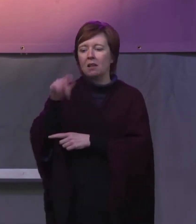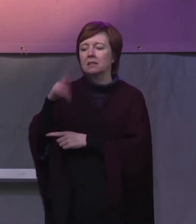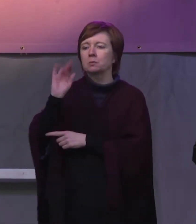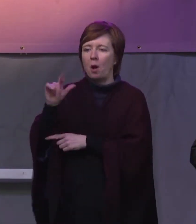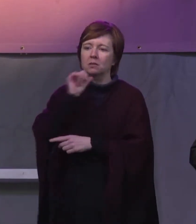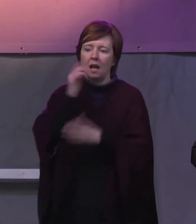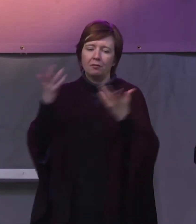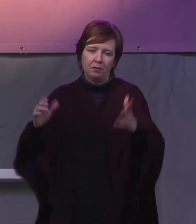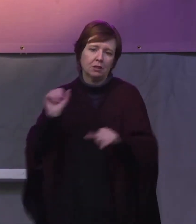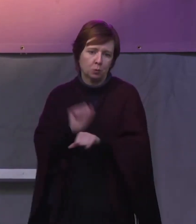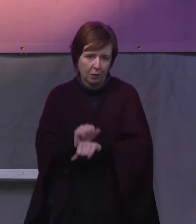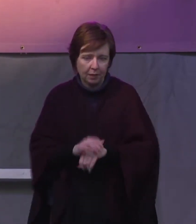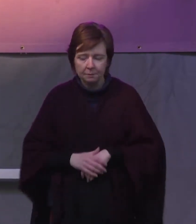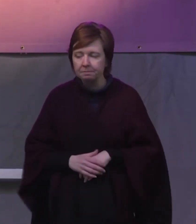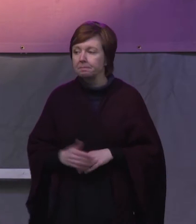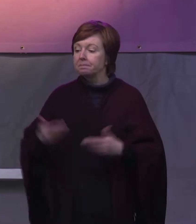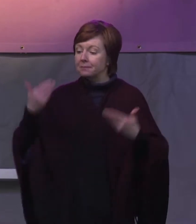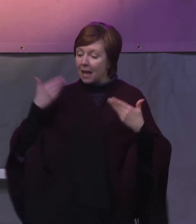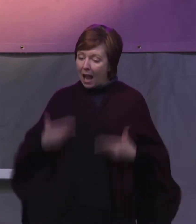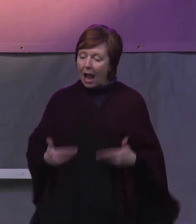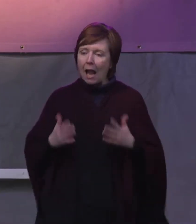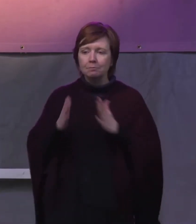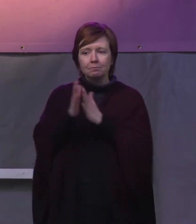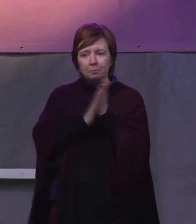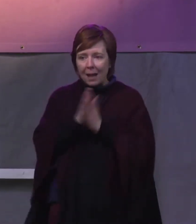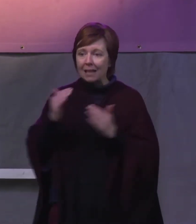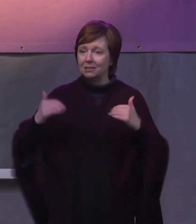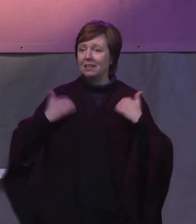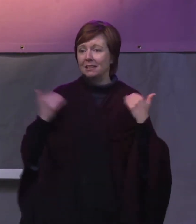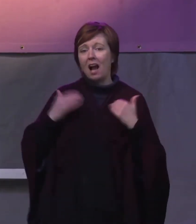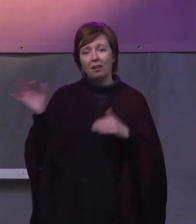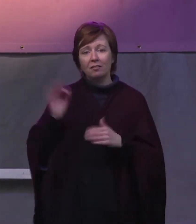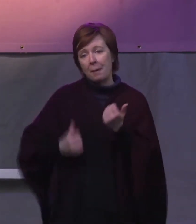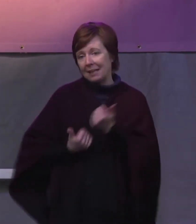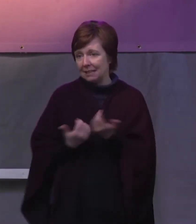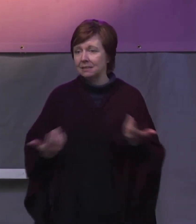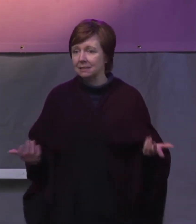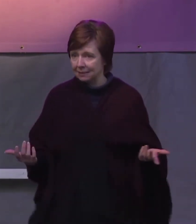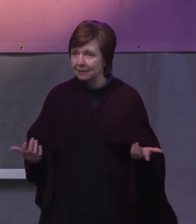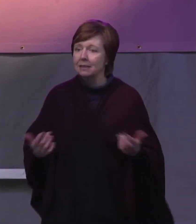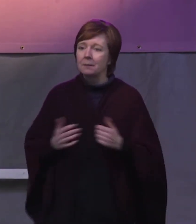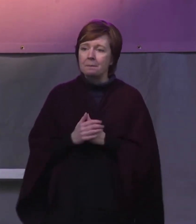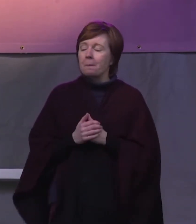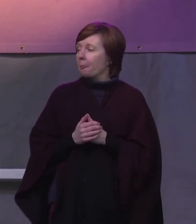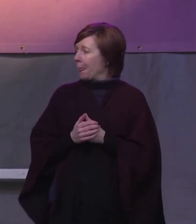work. I am a passionate young feminist, but